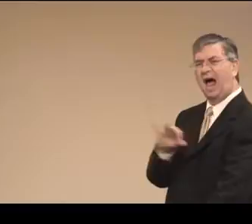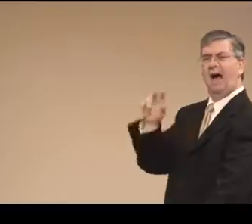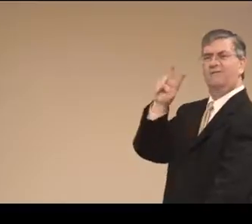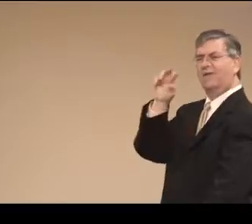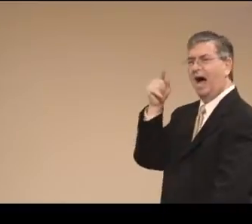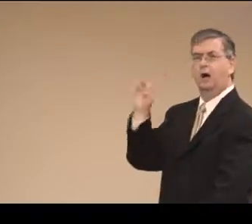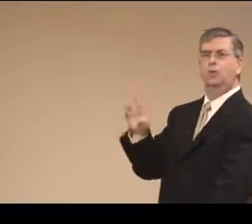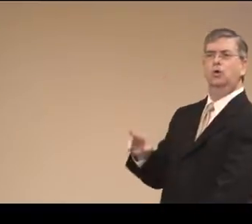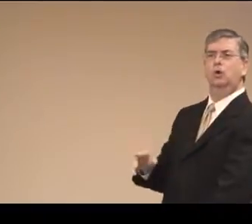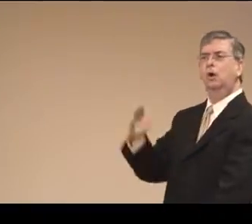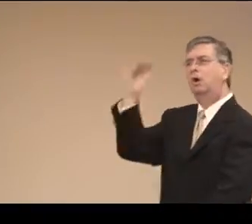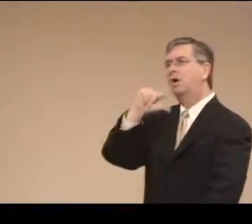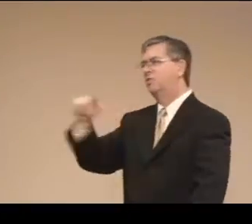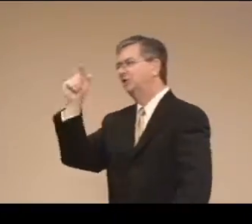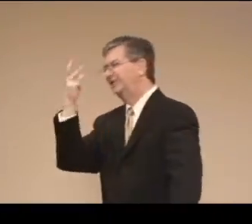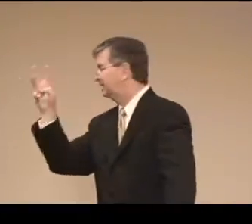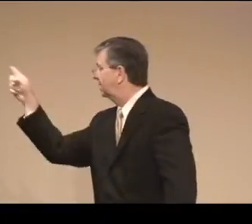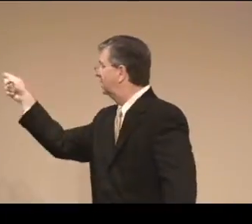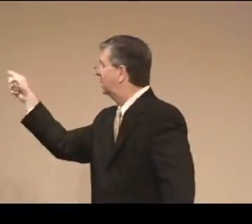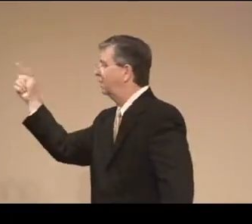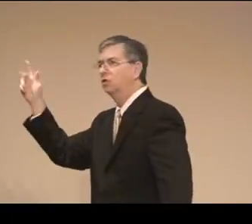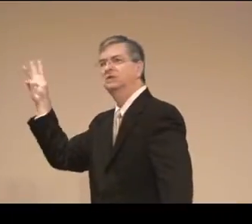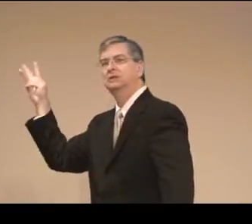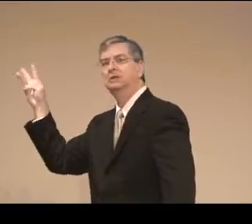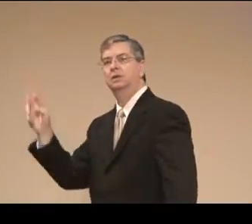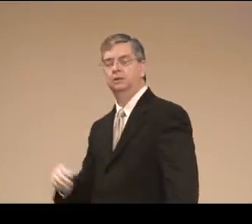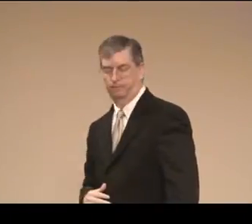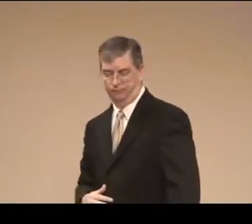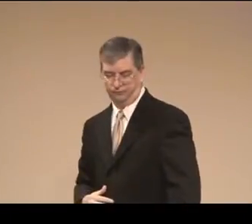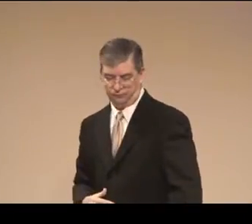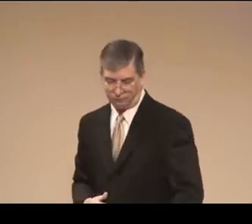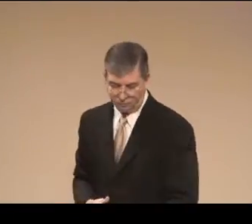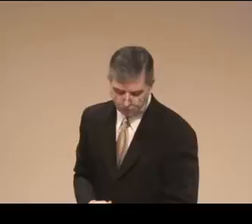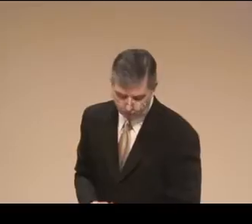the Lord is with you. You are a mighty man of valor. Look at verse 16.